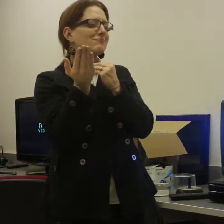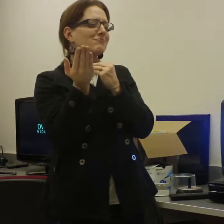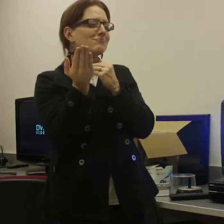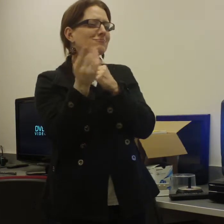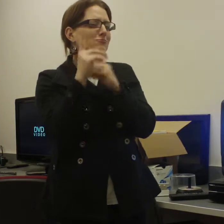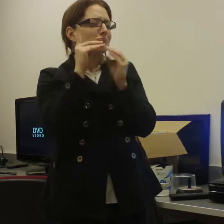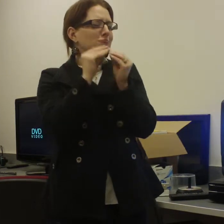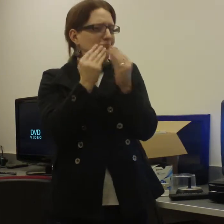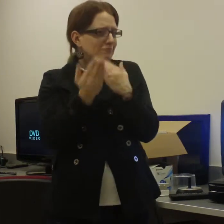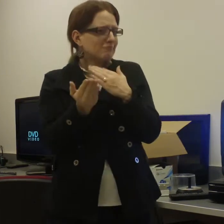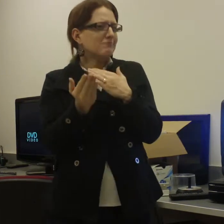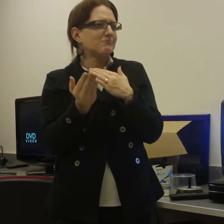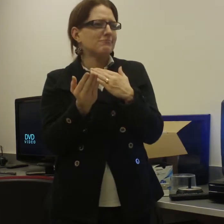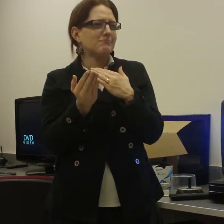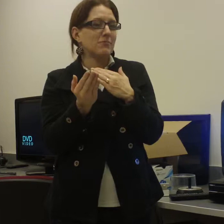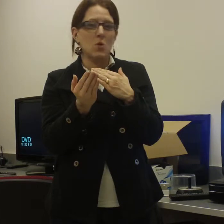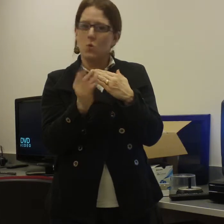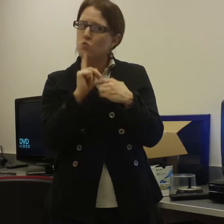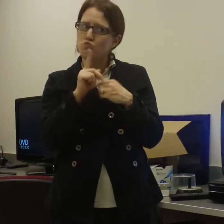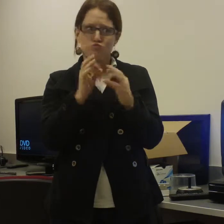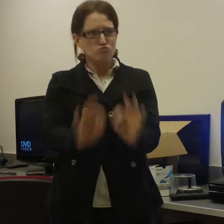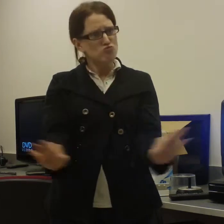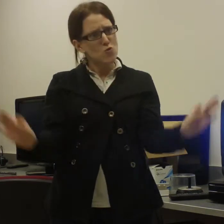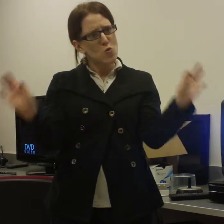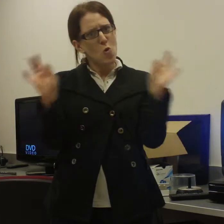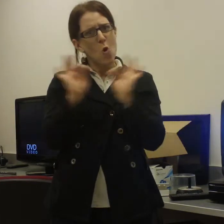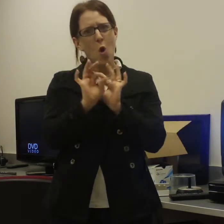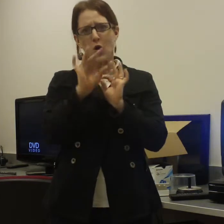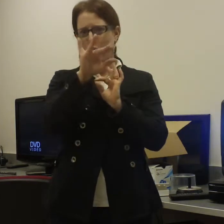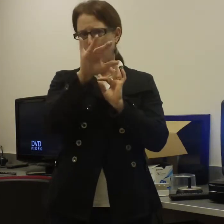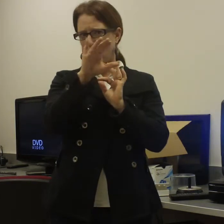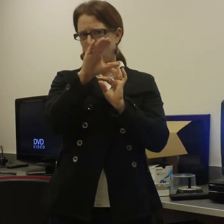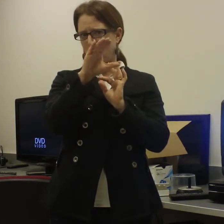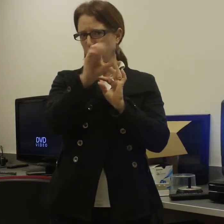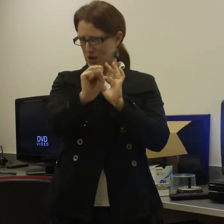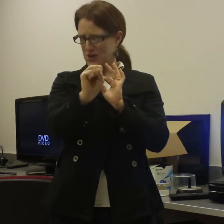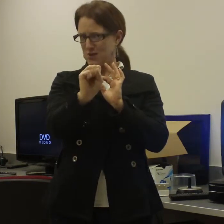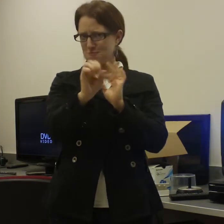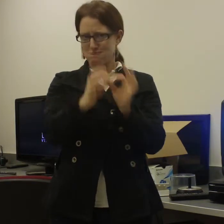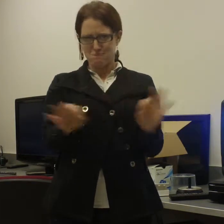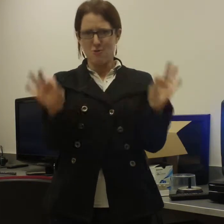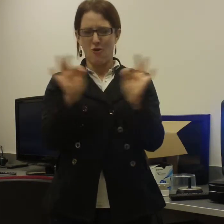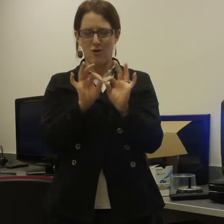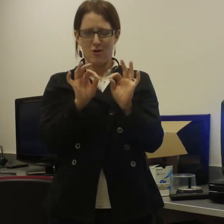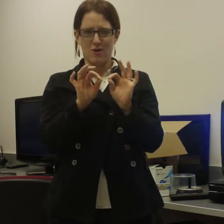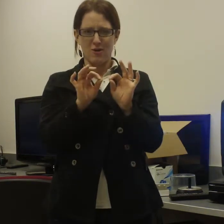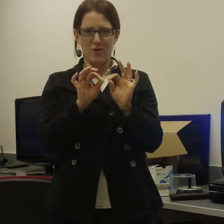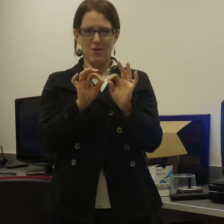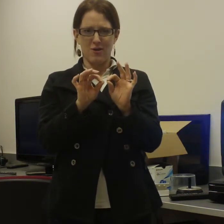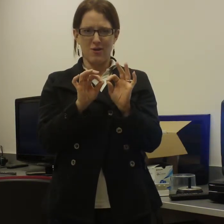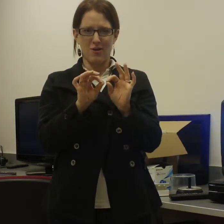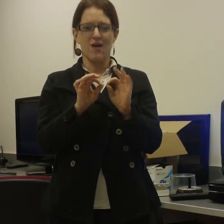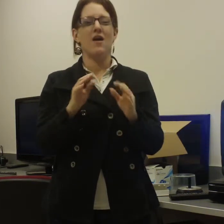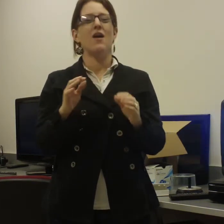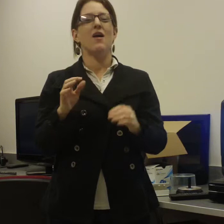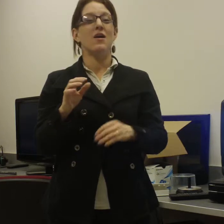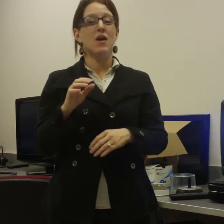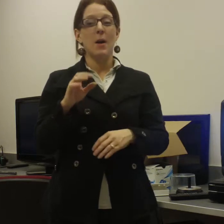One other major component of the circulatory system. Matt? The lungs. Now,